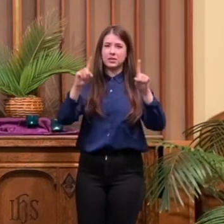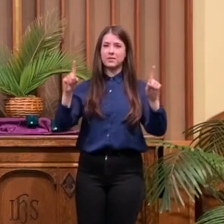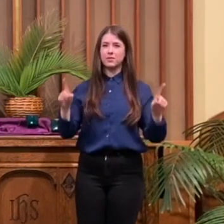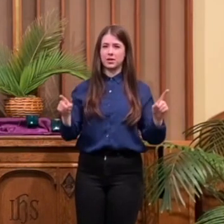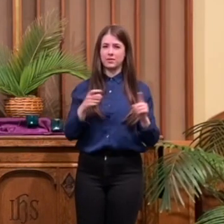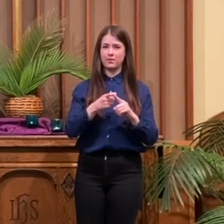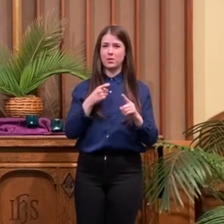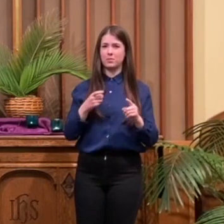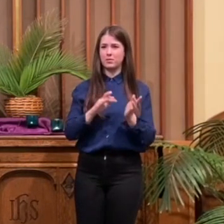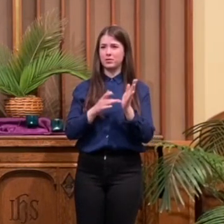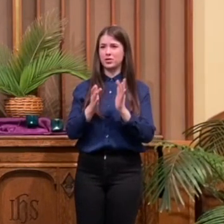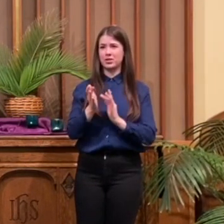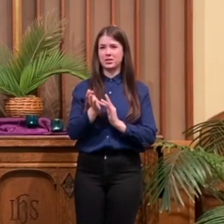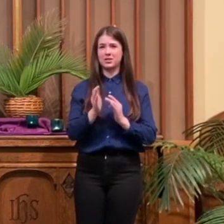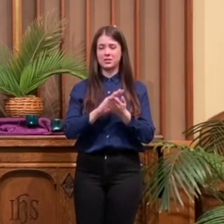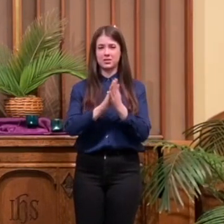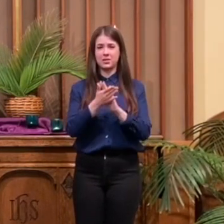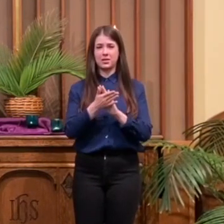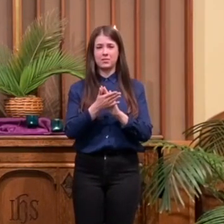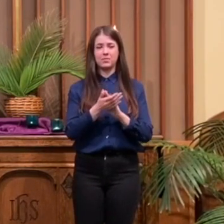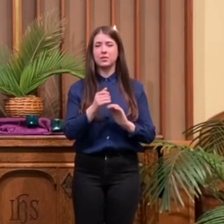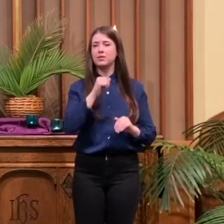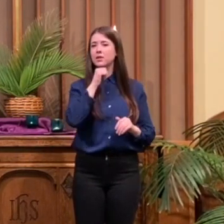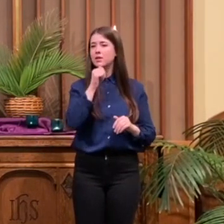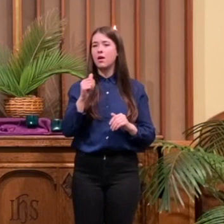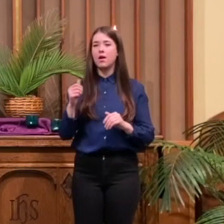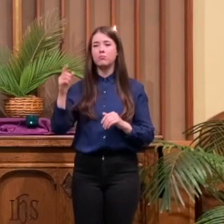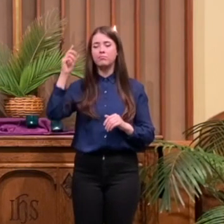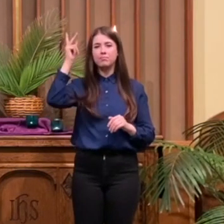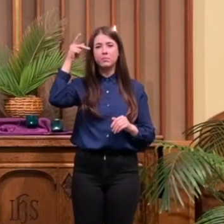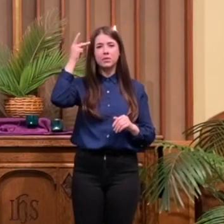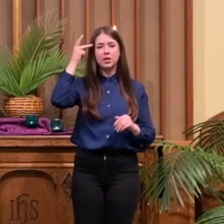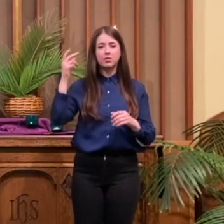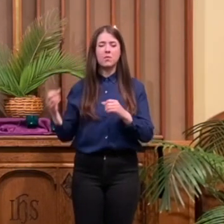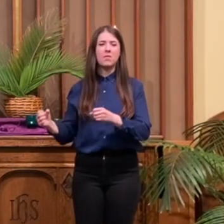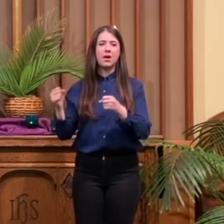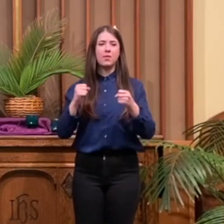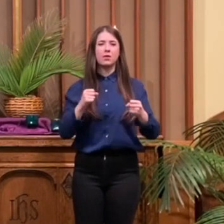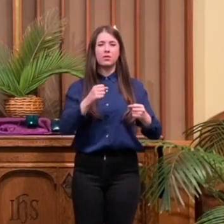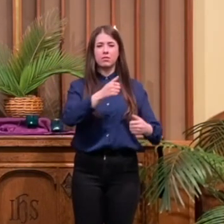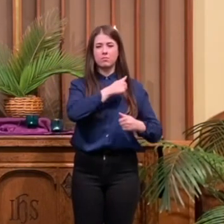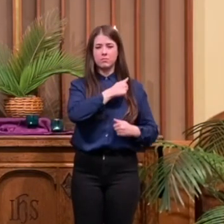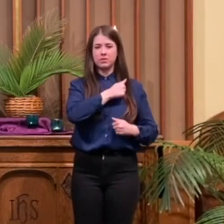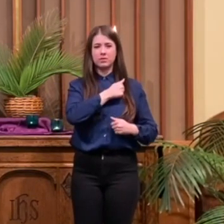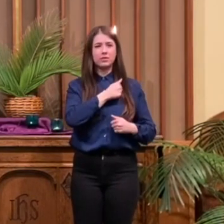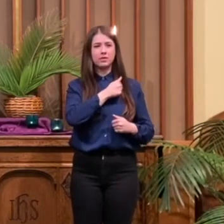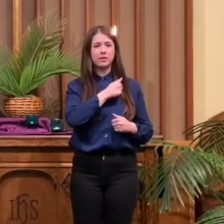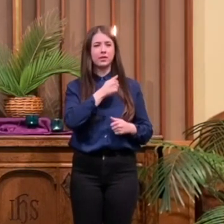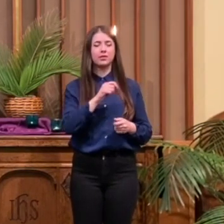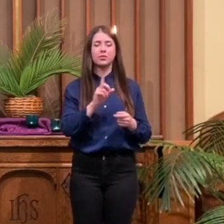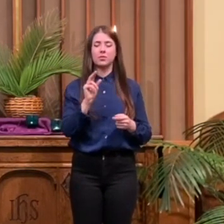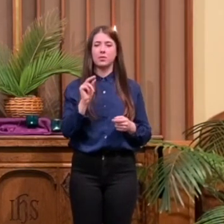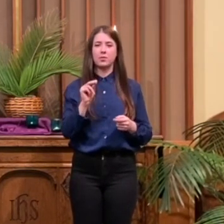be. Not one of political power or military might, but one who came in compassion